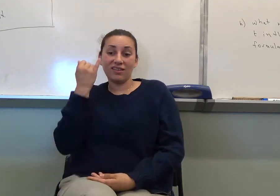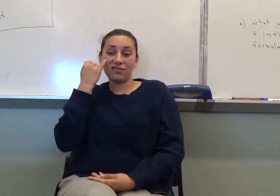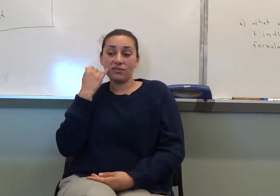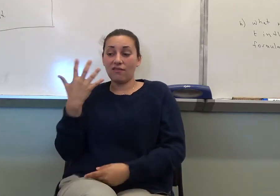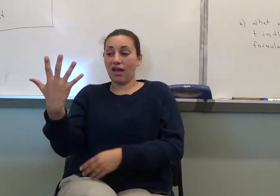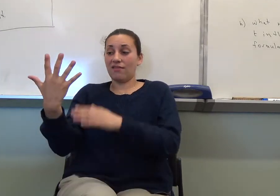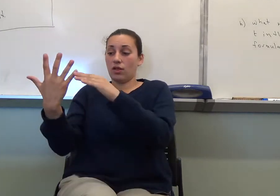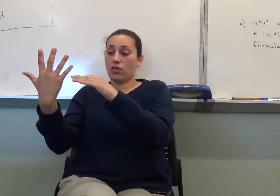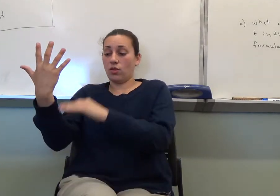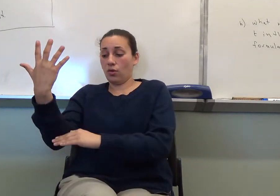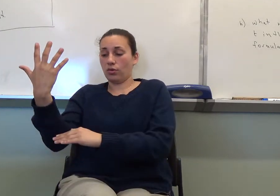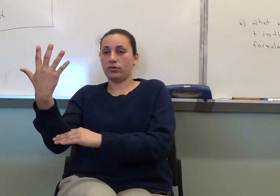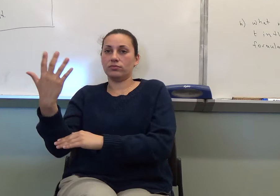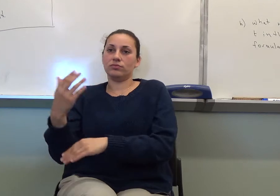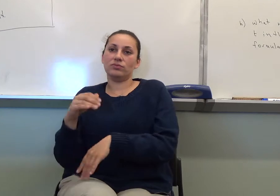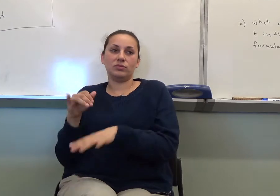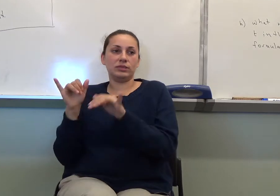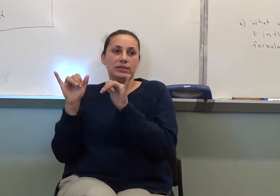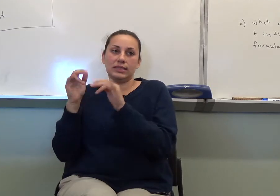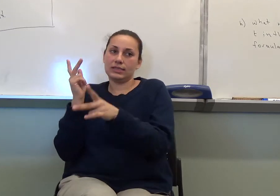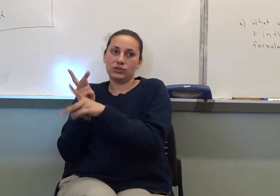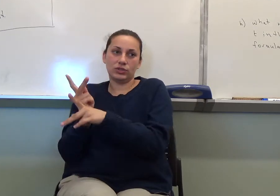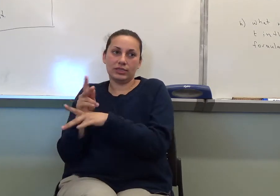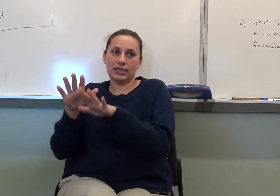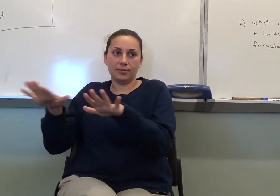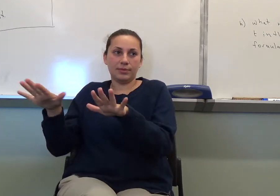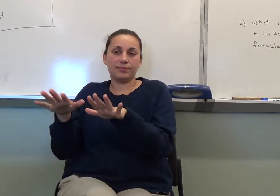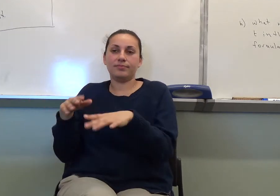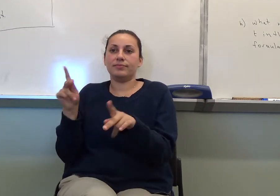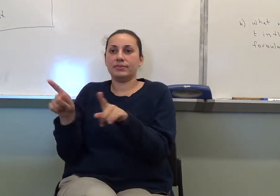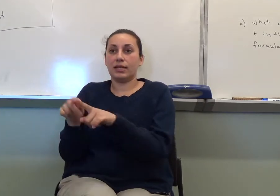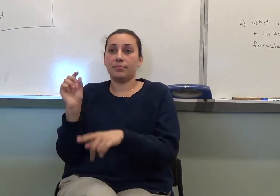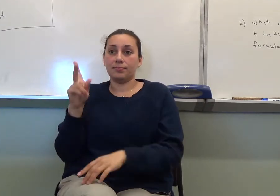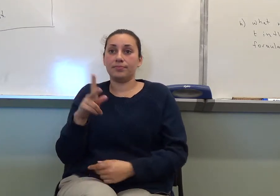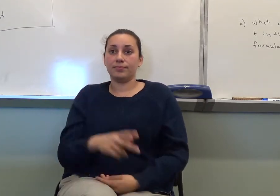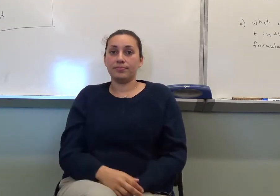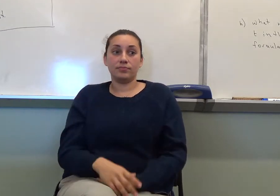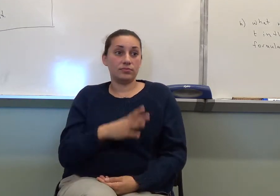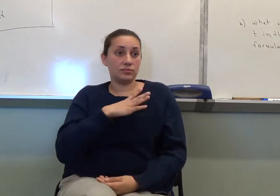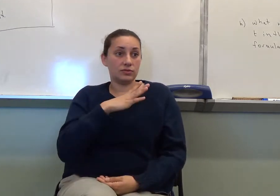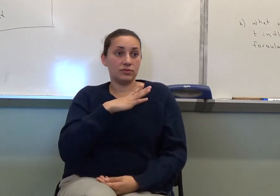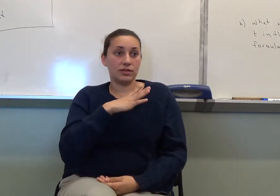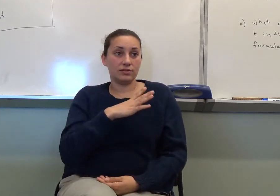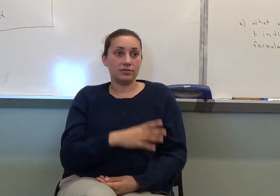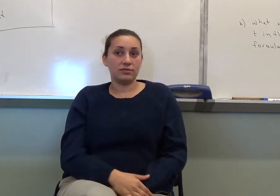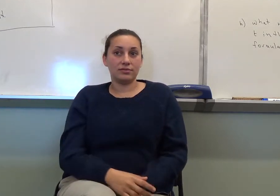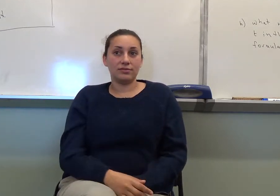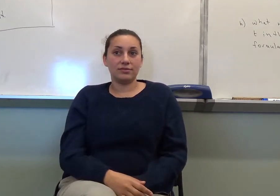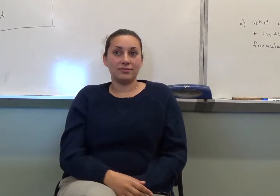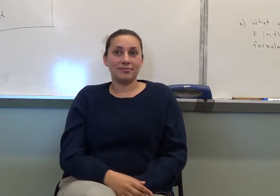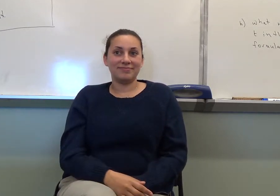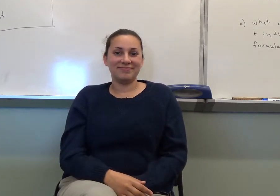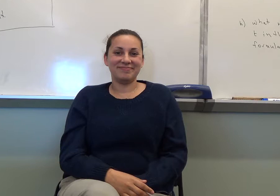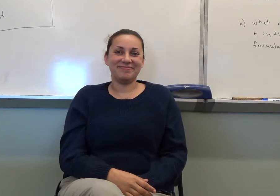right. Okay? Everyone okay with that? So whoever asked that question, does